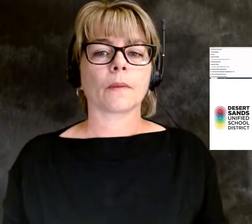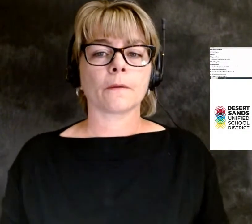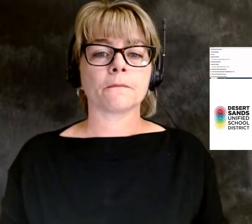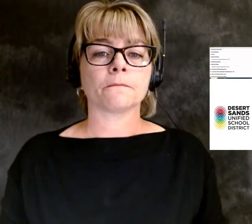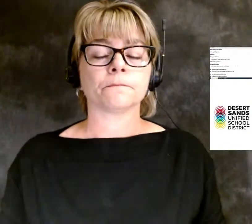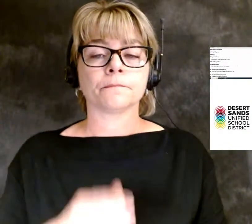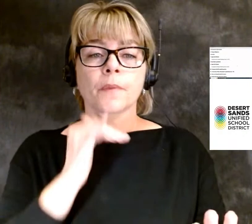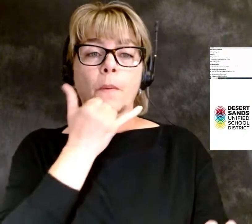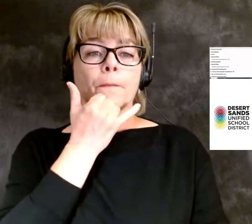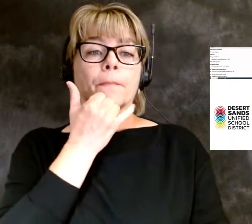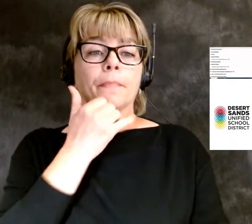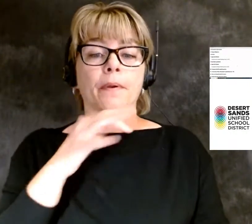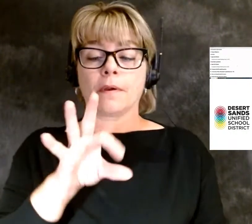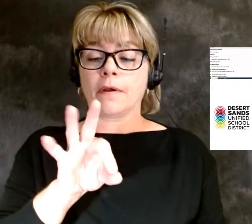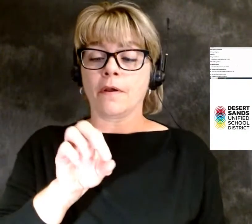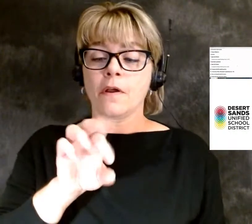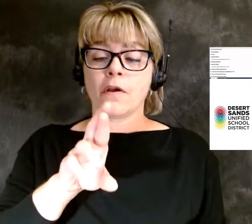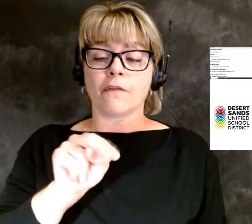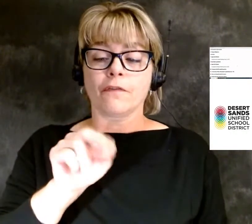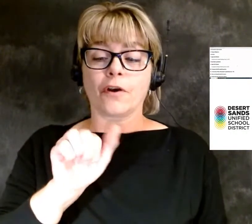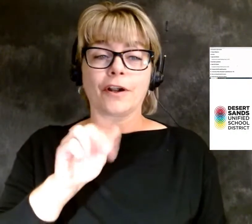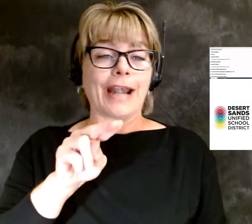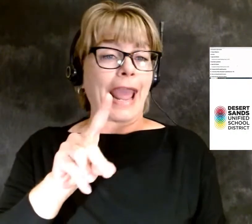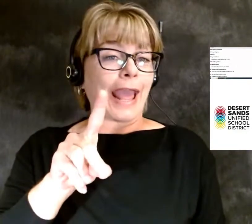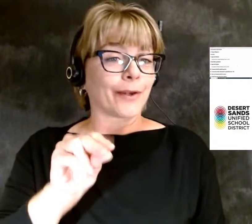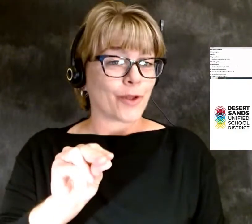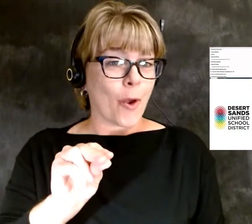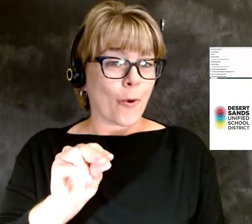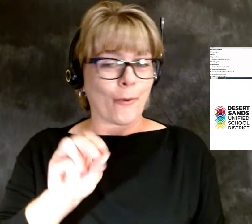Oh, to Fernando, the air fighter. I mean, wow.